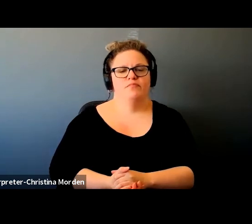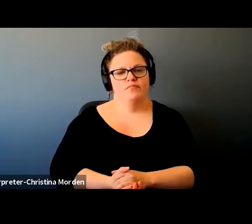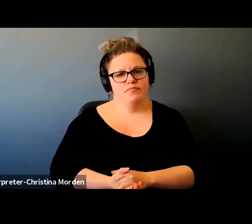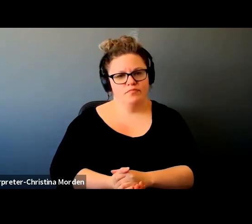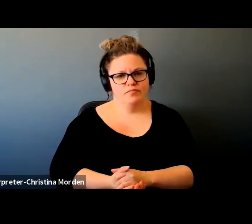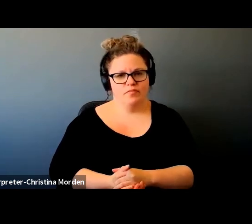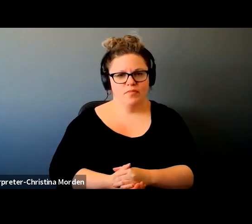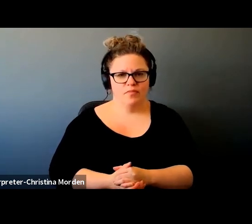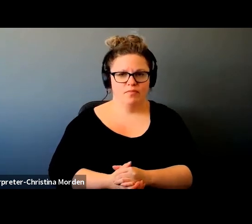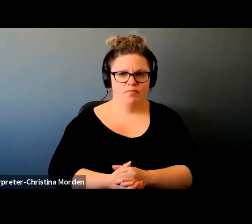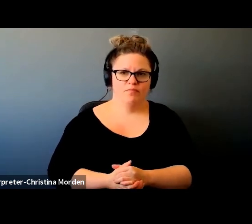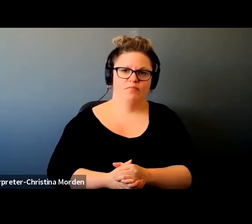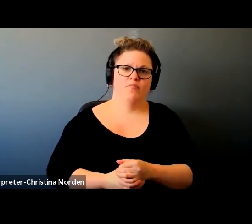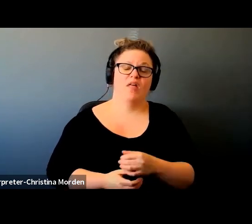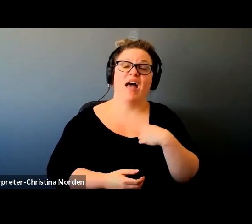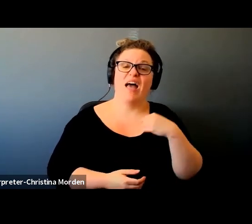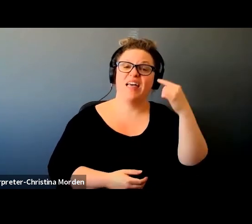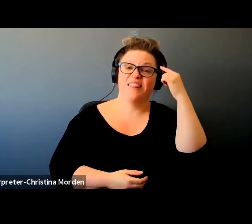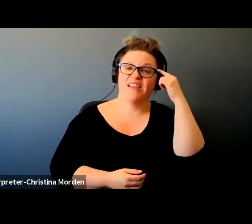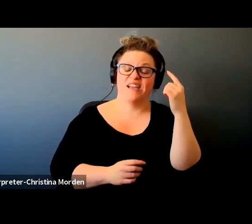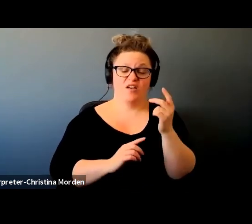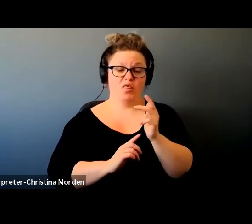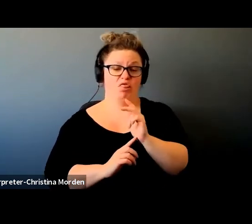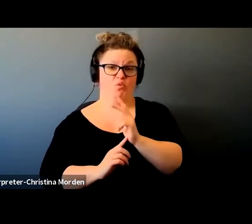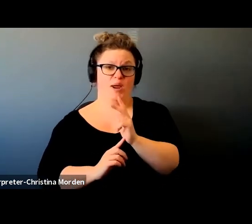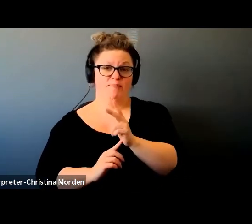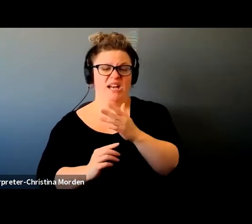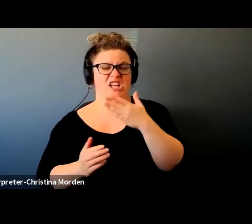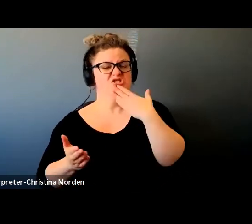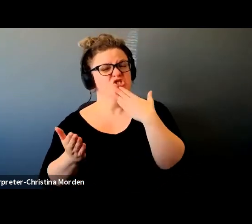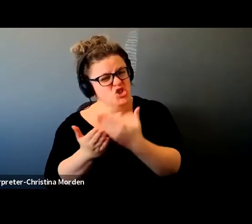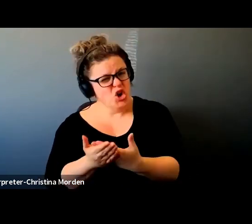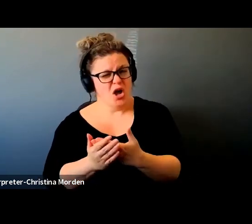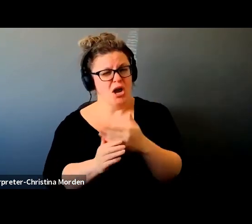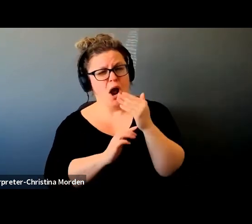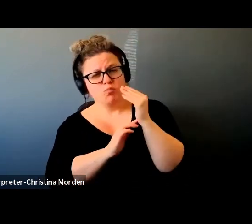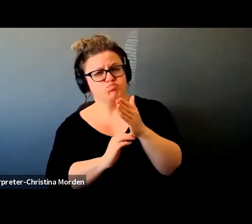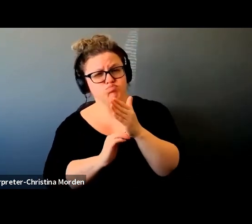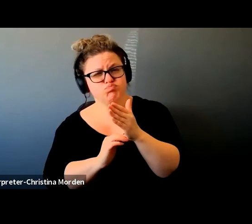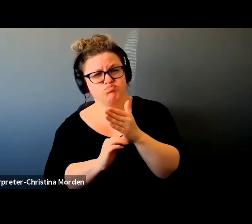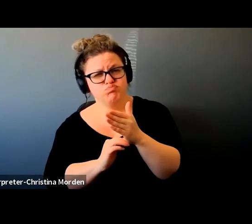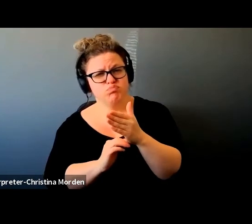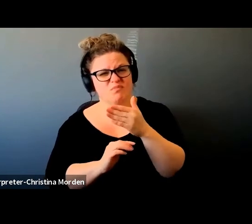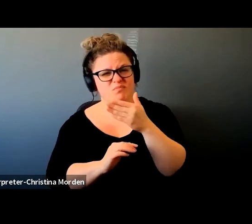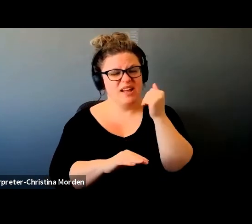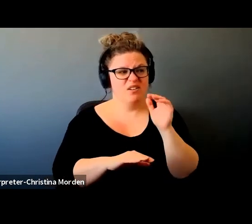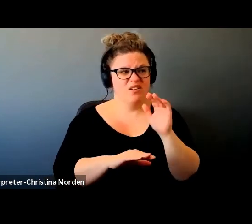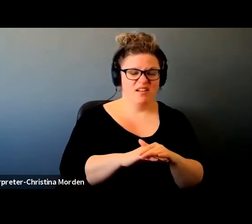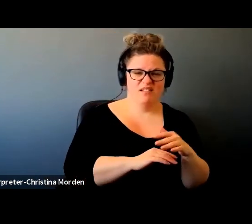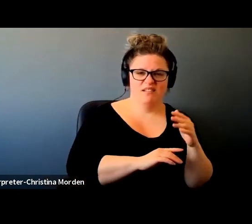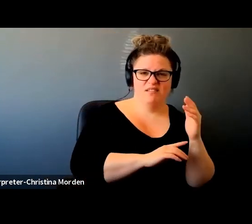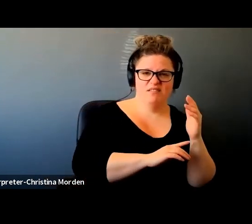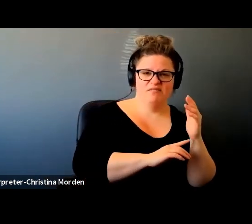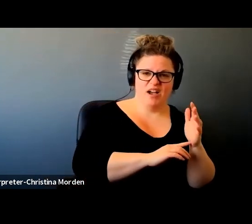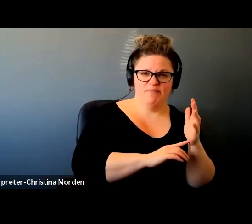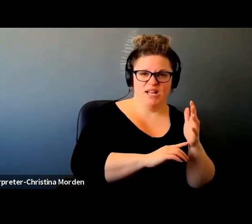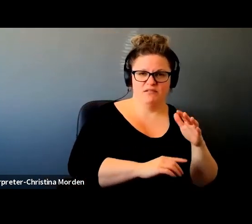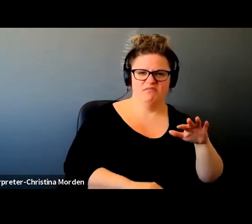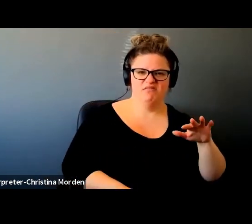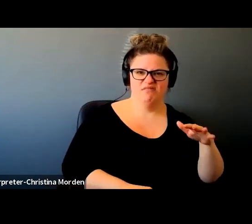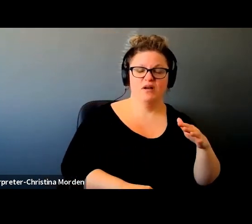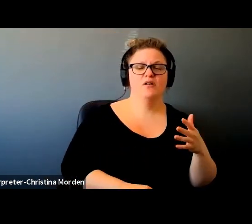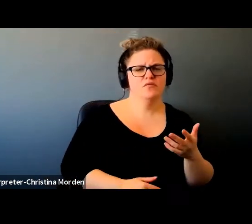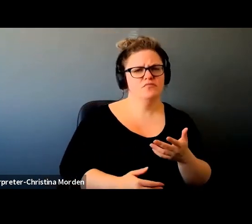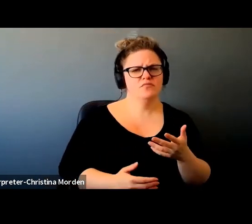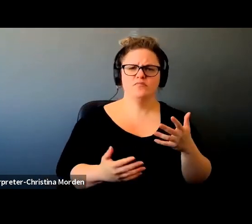3 minutes of really good is better than 5 minutes of meh. You definitely want